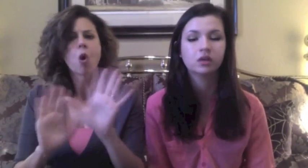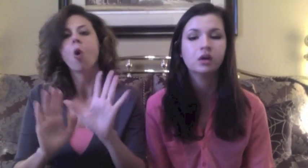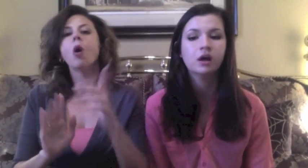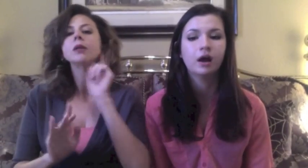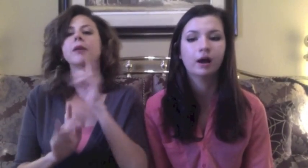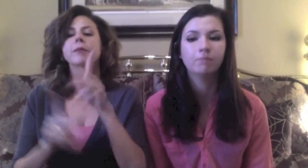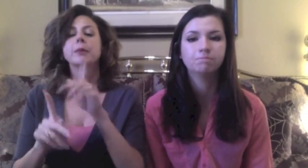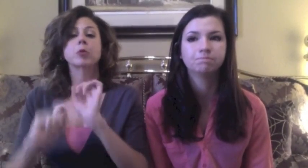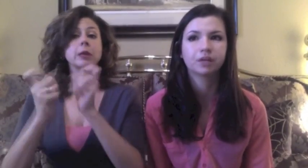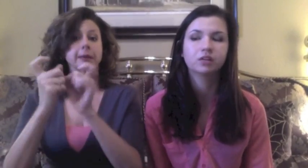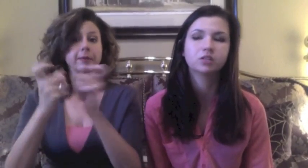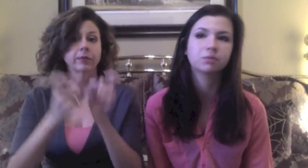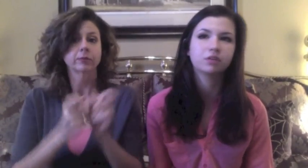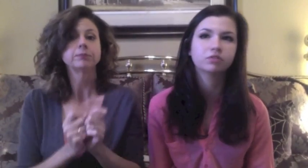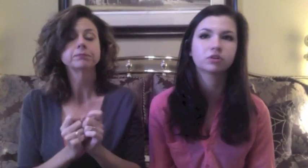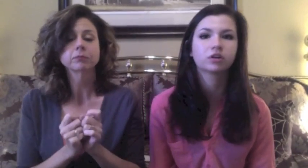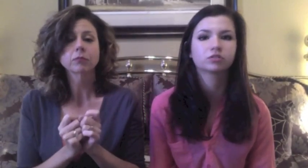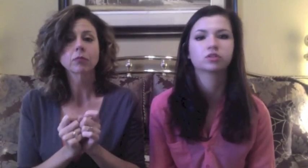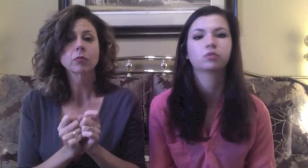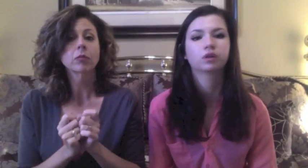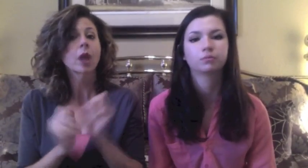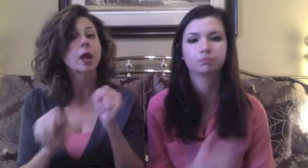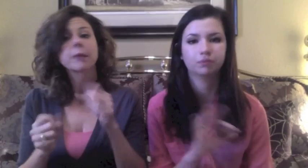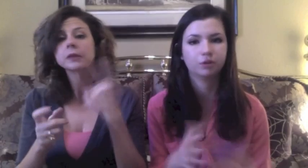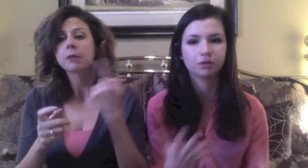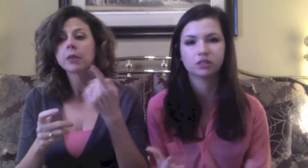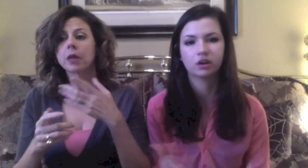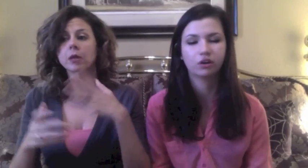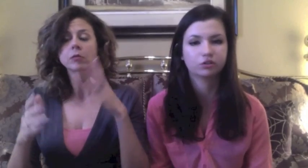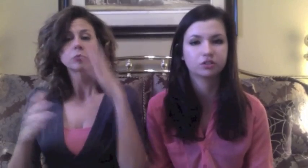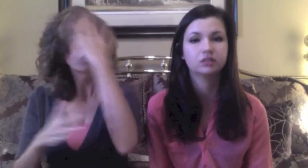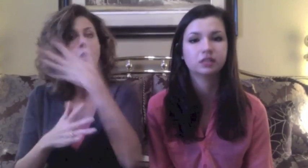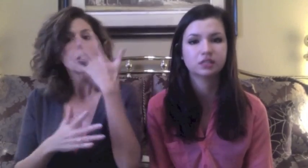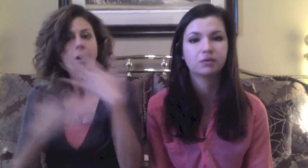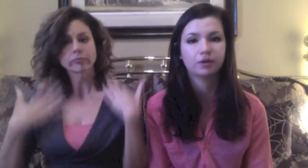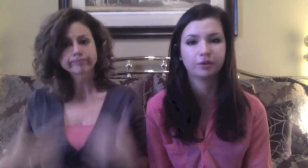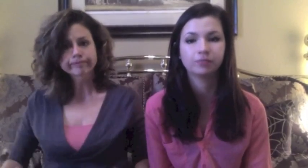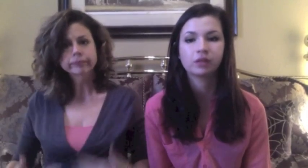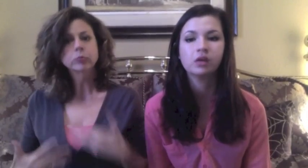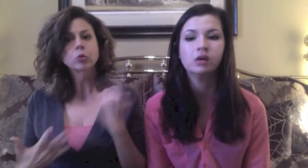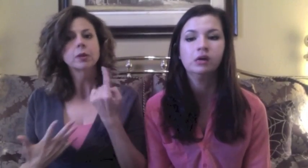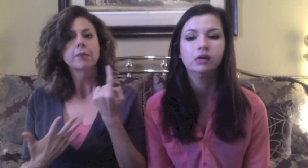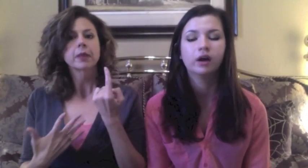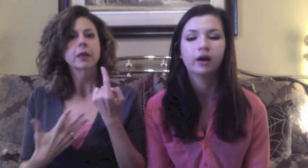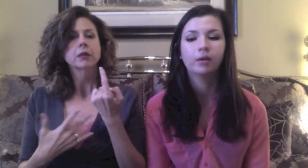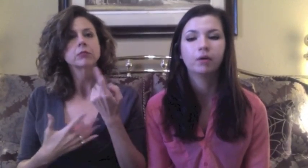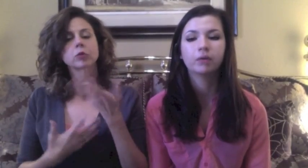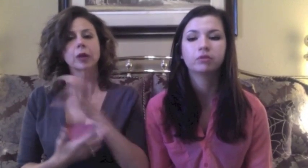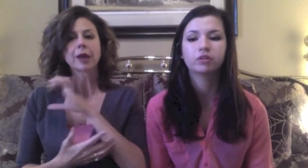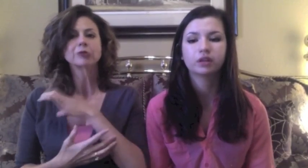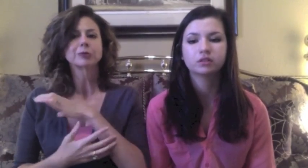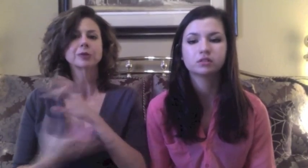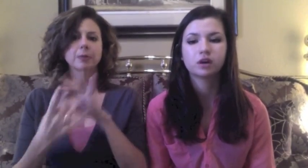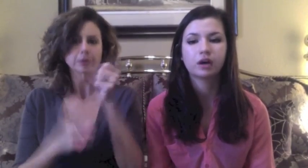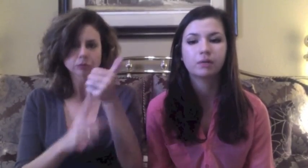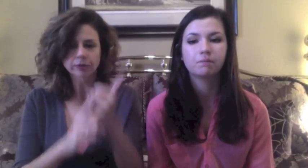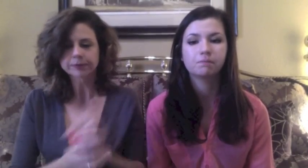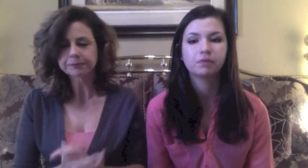given to you by a deaf person, and it can be a physical characteristic or personality characteristic that stands out about you. A couple other